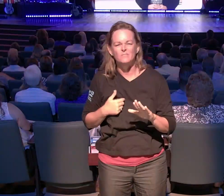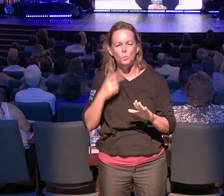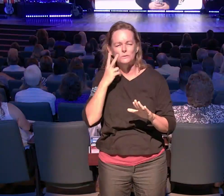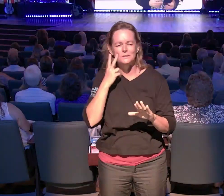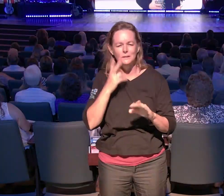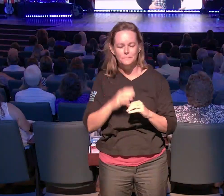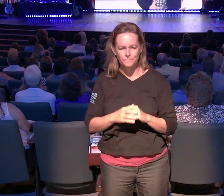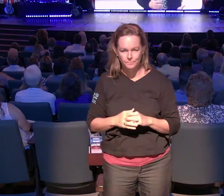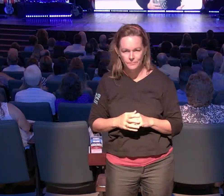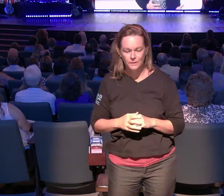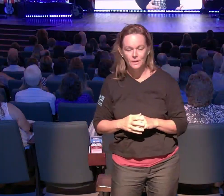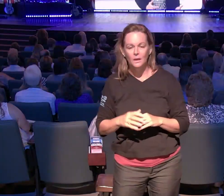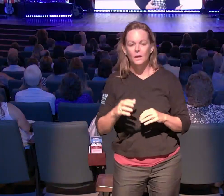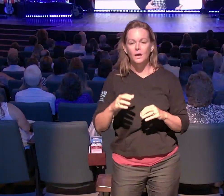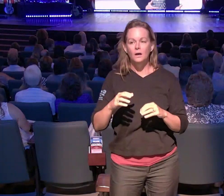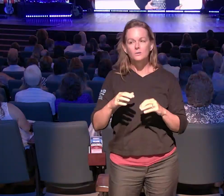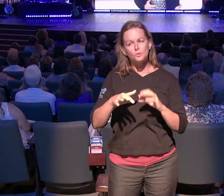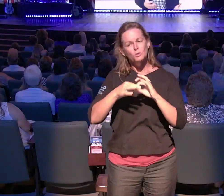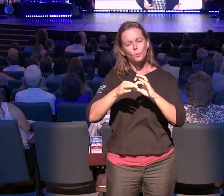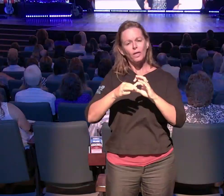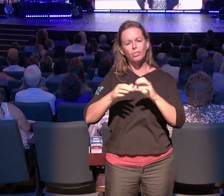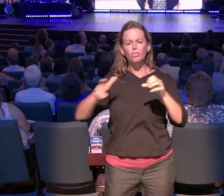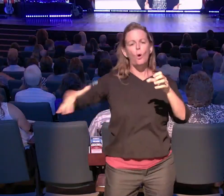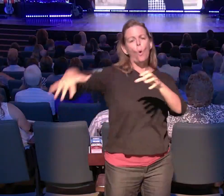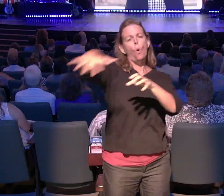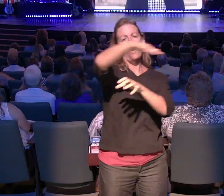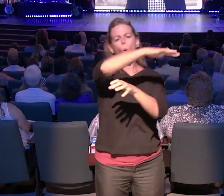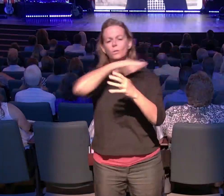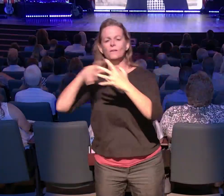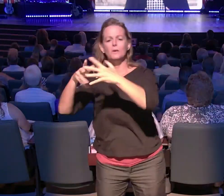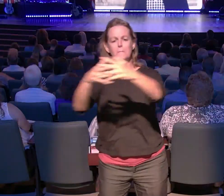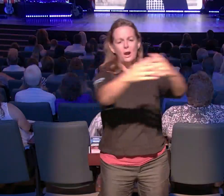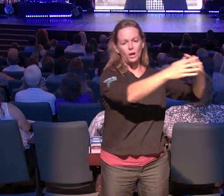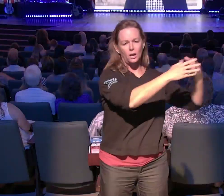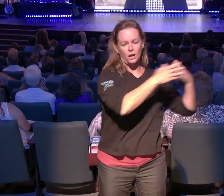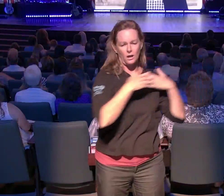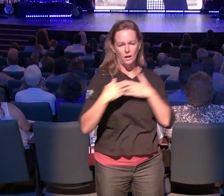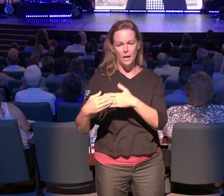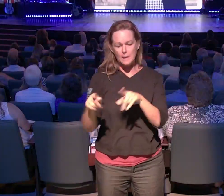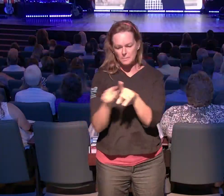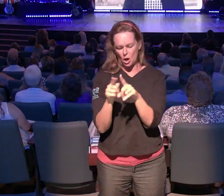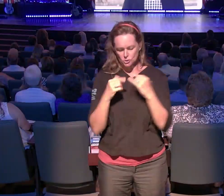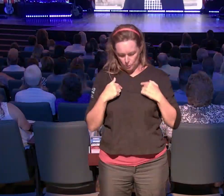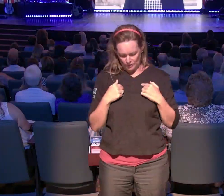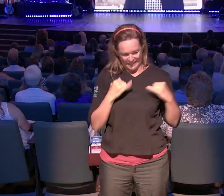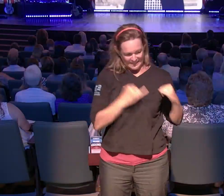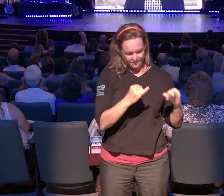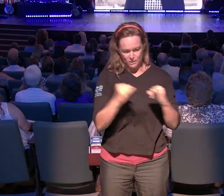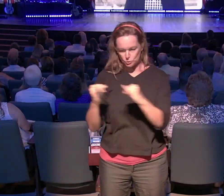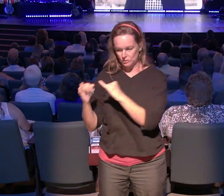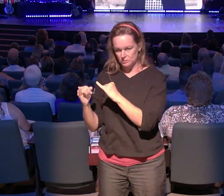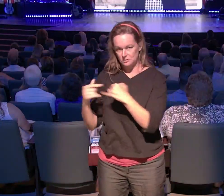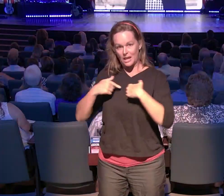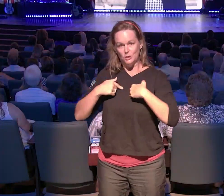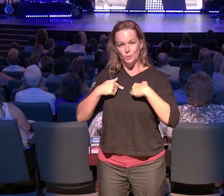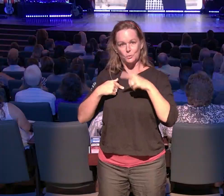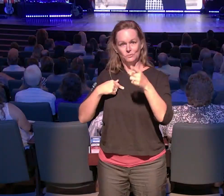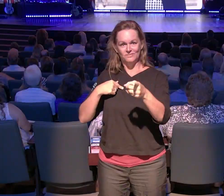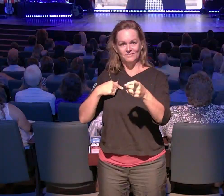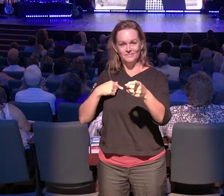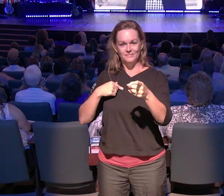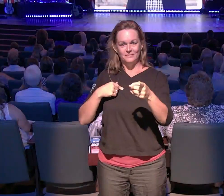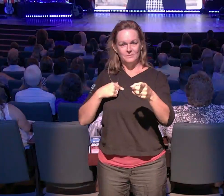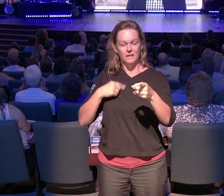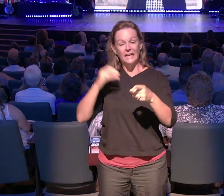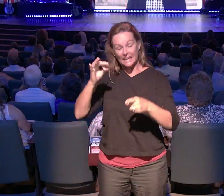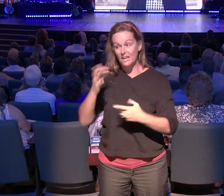today applies to our nation, but it also applies to you. If you apply these truths to your life and to your relationships, you're going to